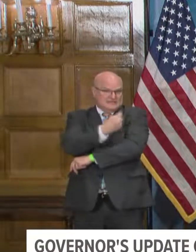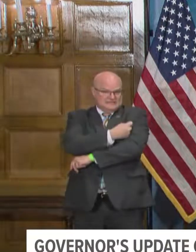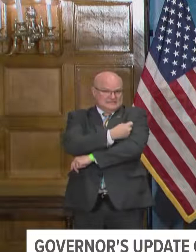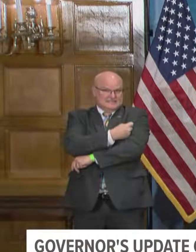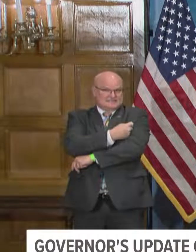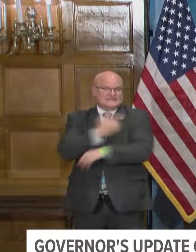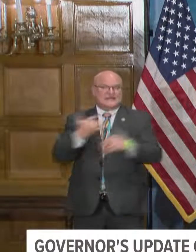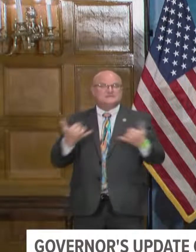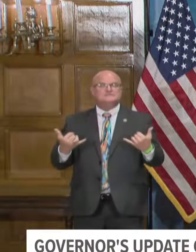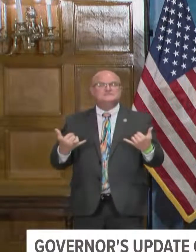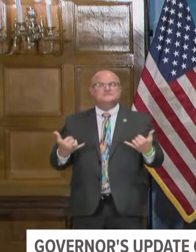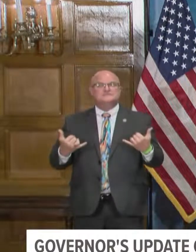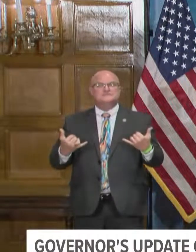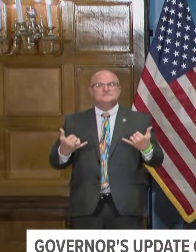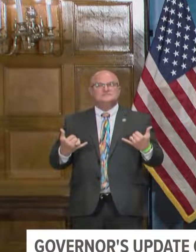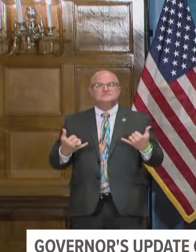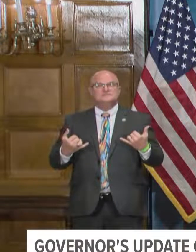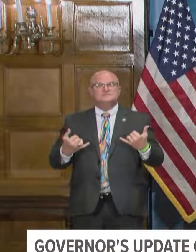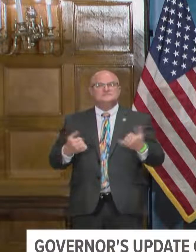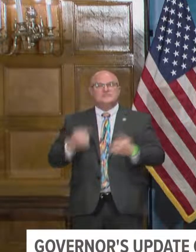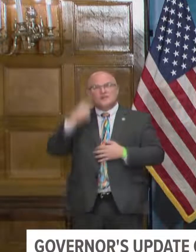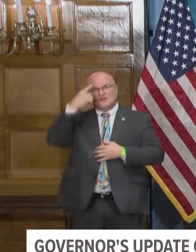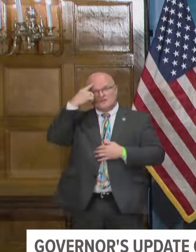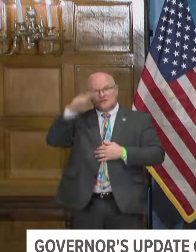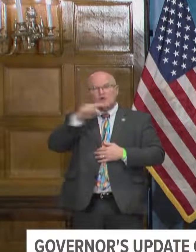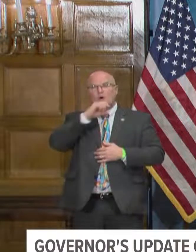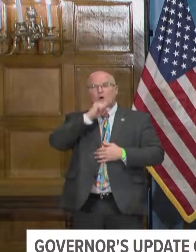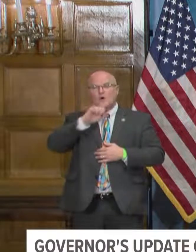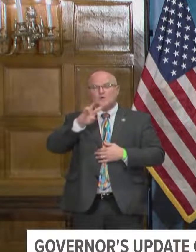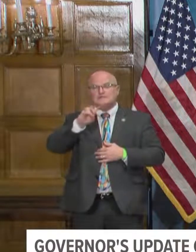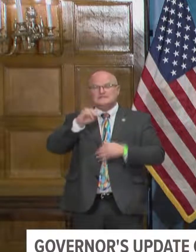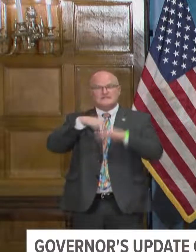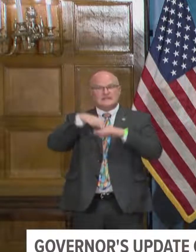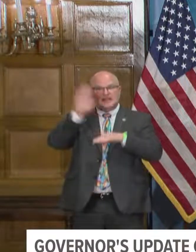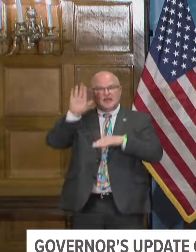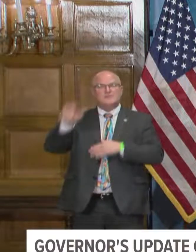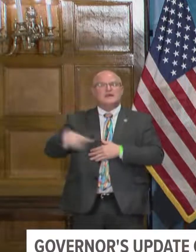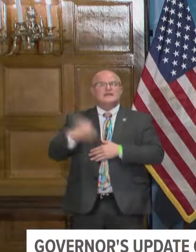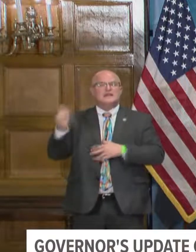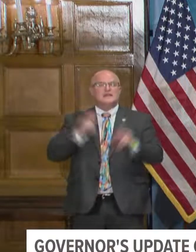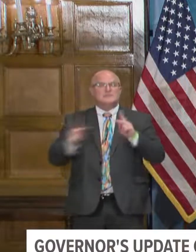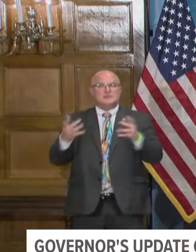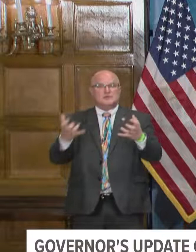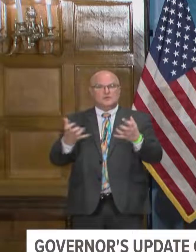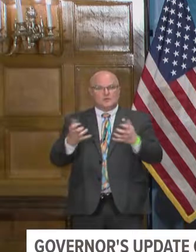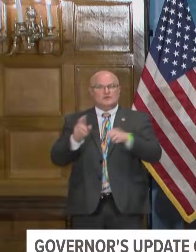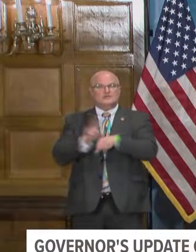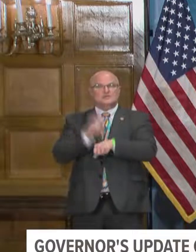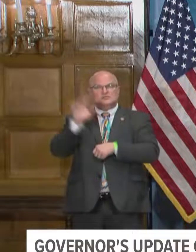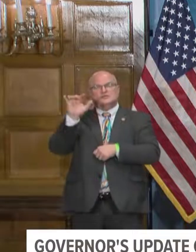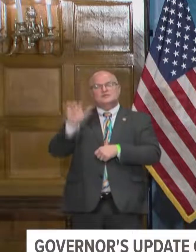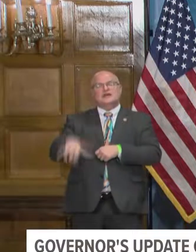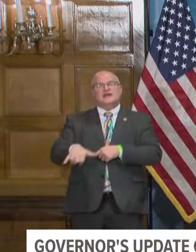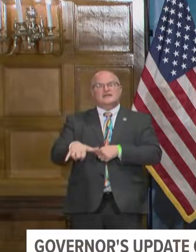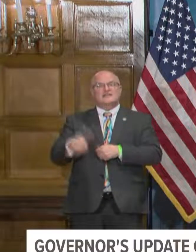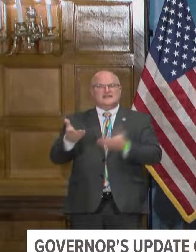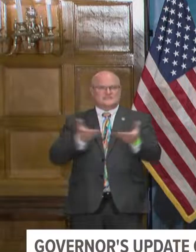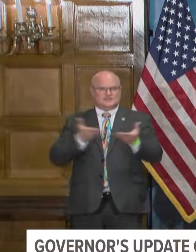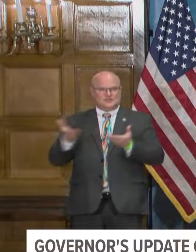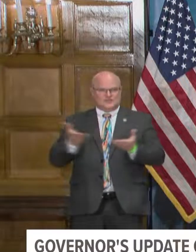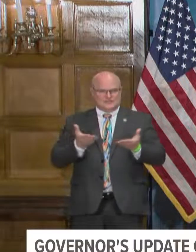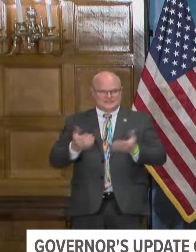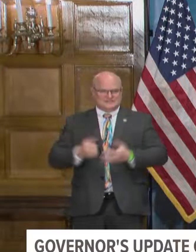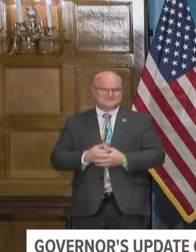administration for our 70 plus and others that want to utilize that service and